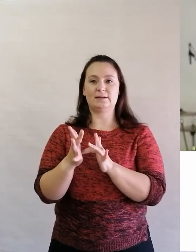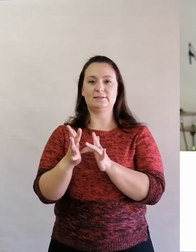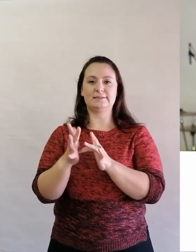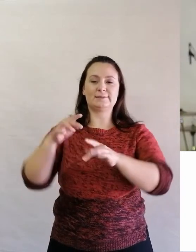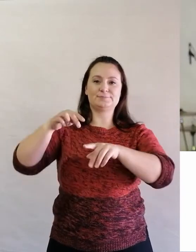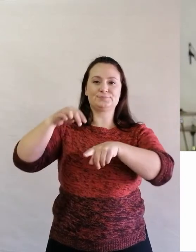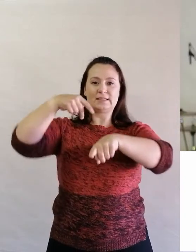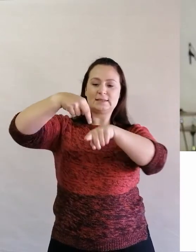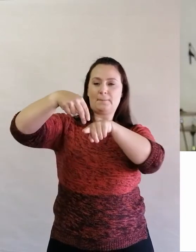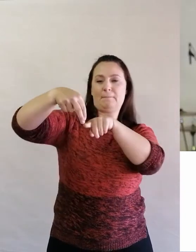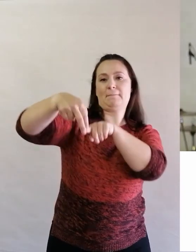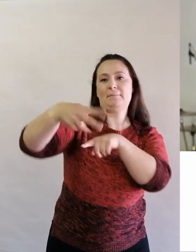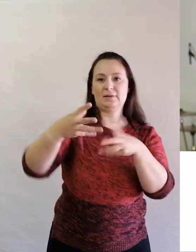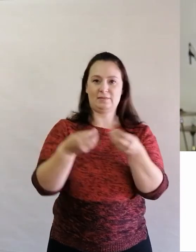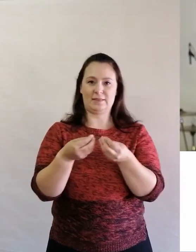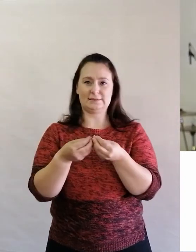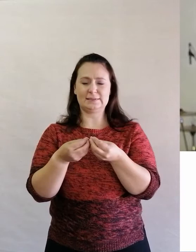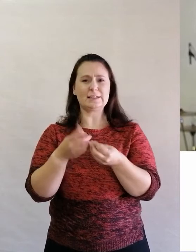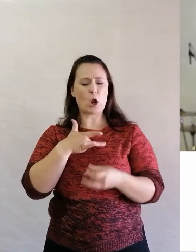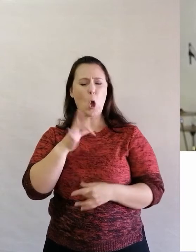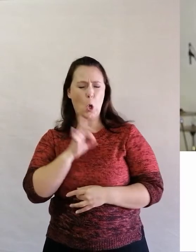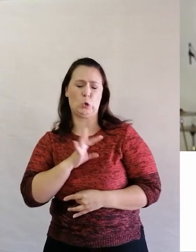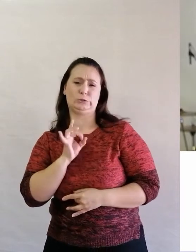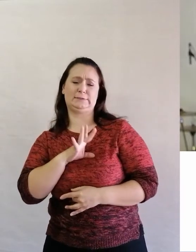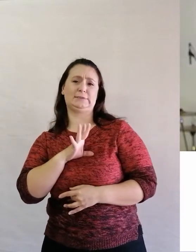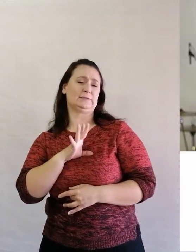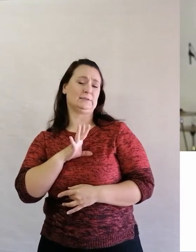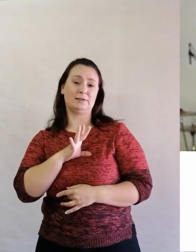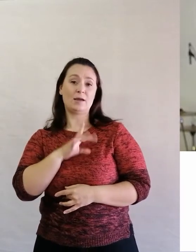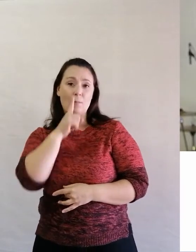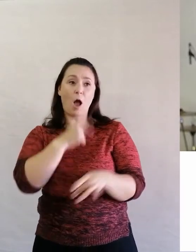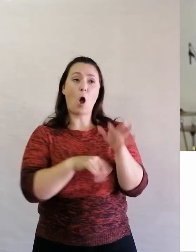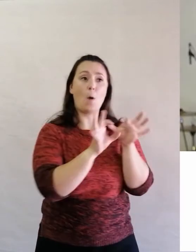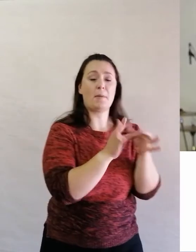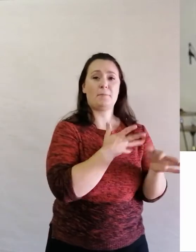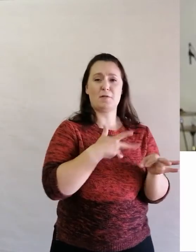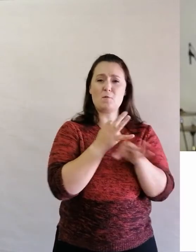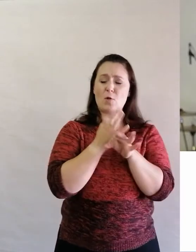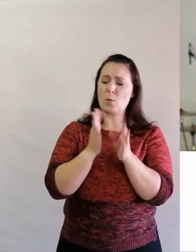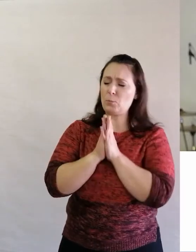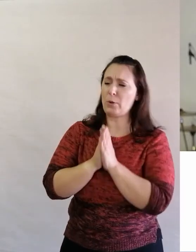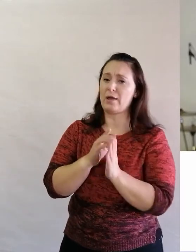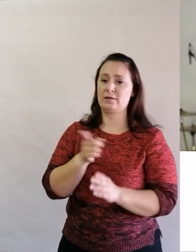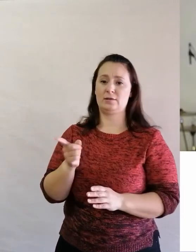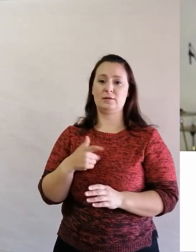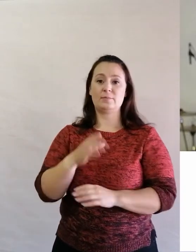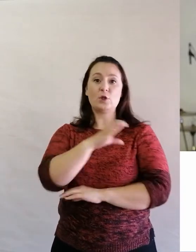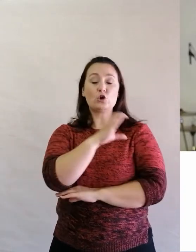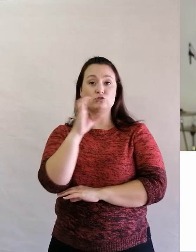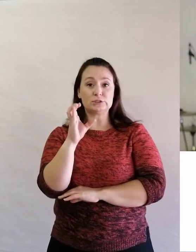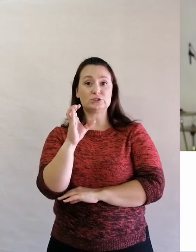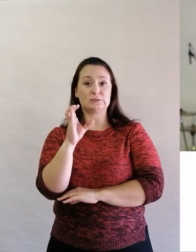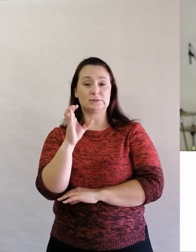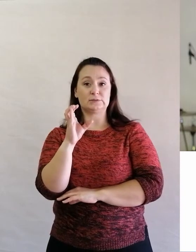And he said, that hurt me. I went home and my mom and dad kind of prayed for me. And he said, often some of the Christians in the class would